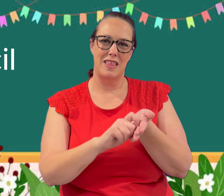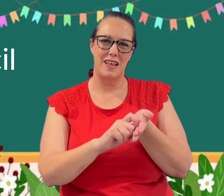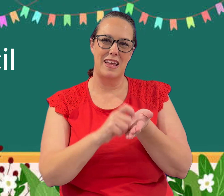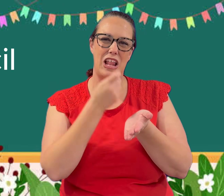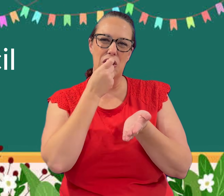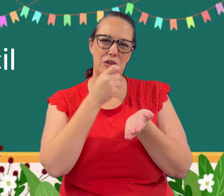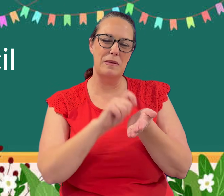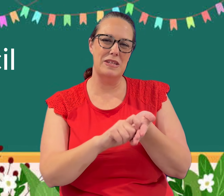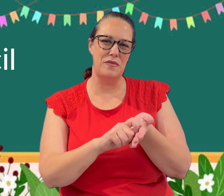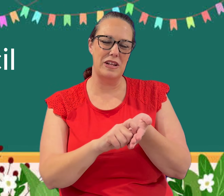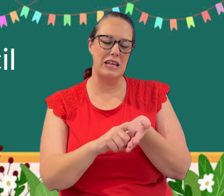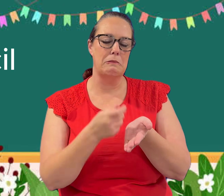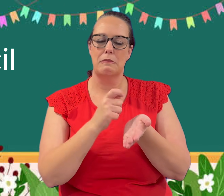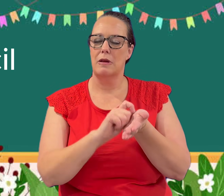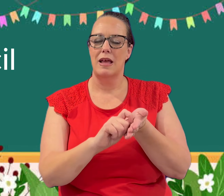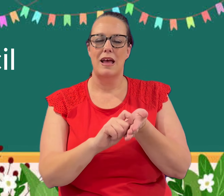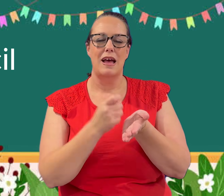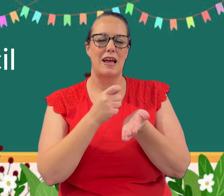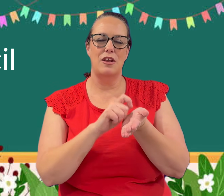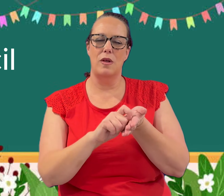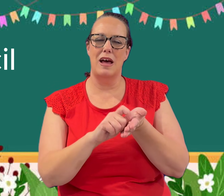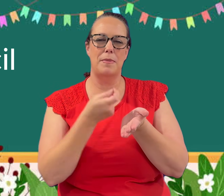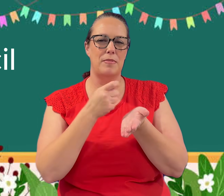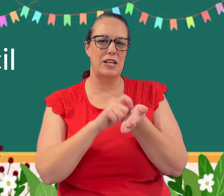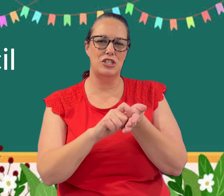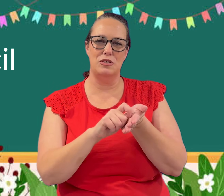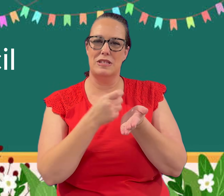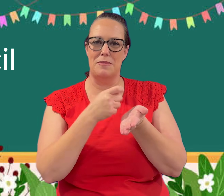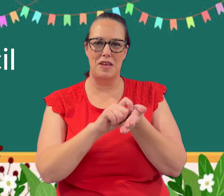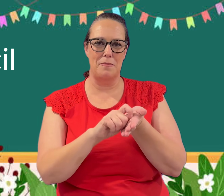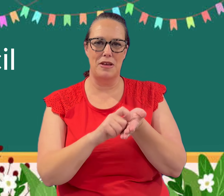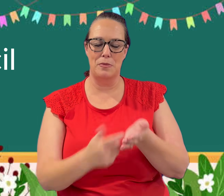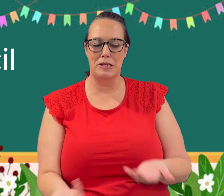Like I learned them differently. I know a lot of people, they just do the same thing, pen or pencil.